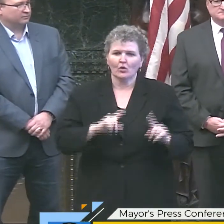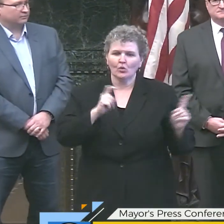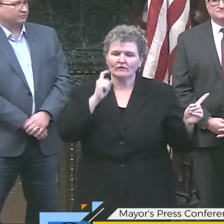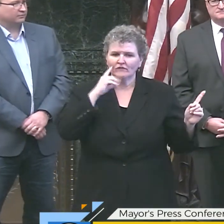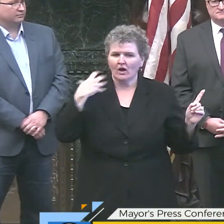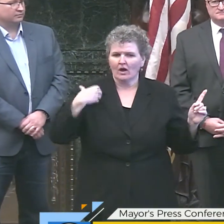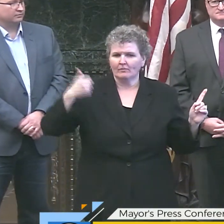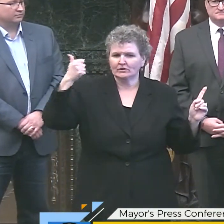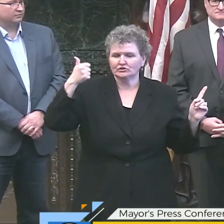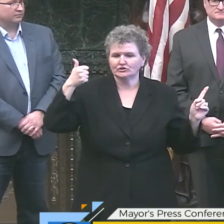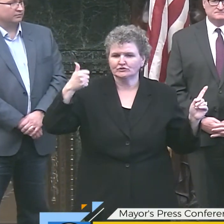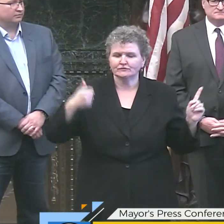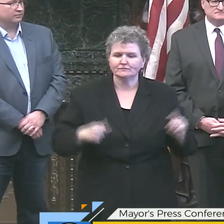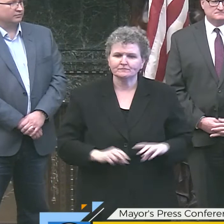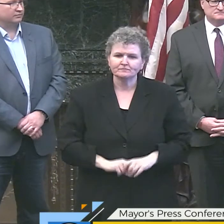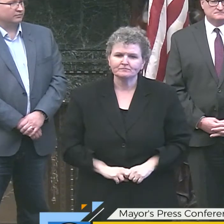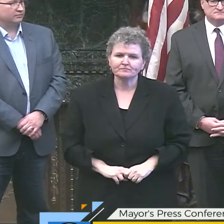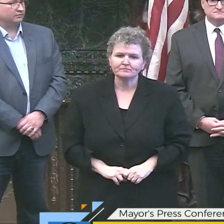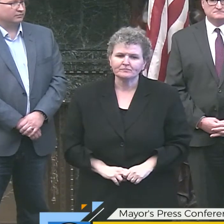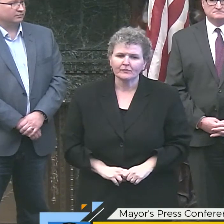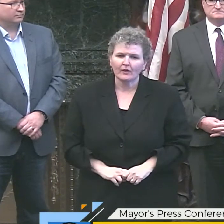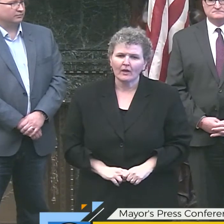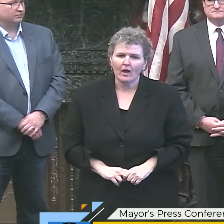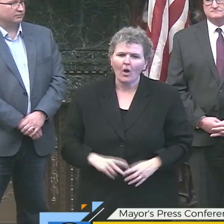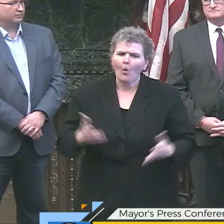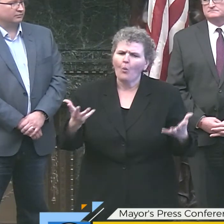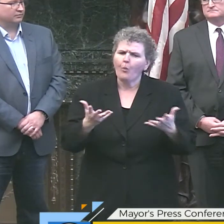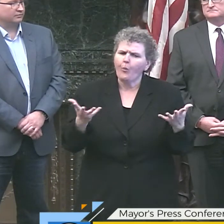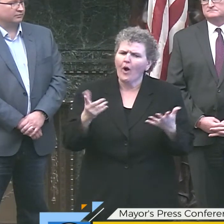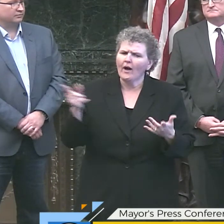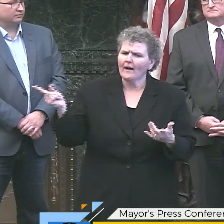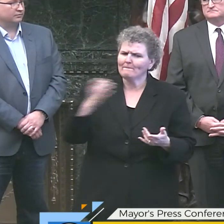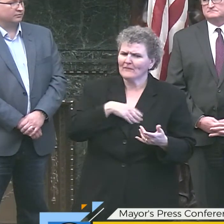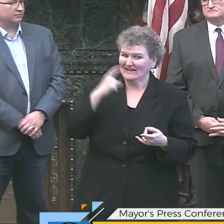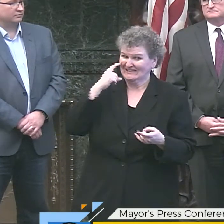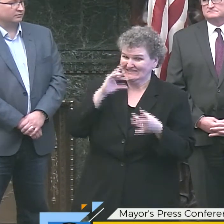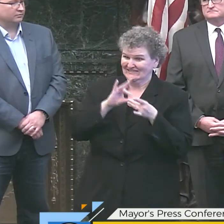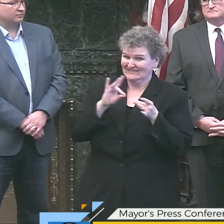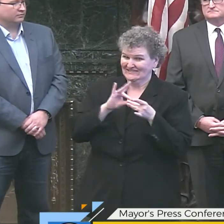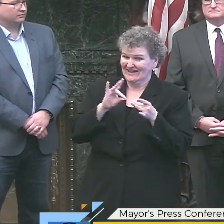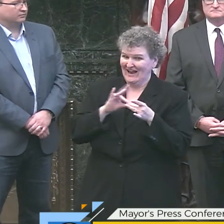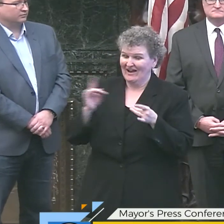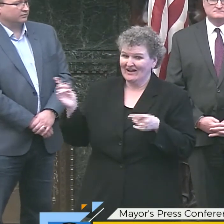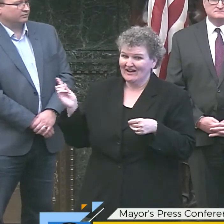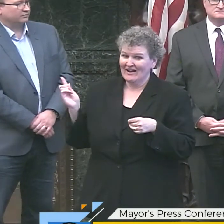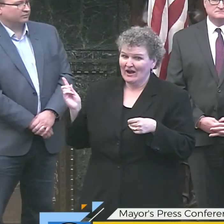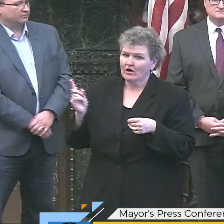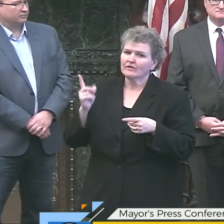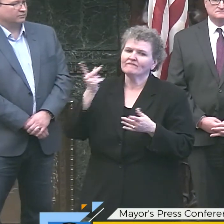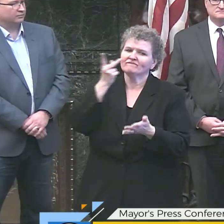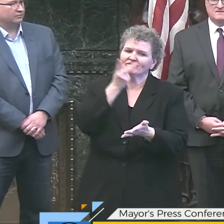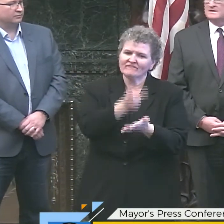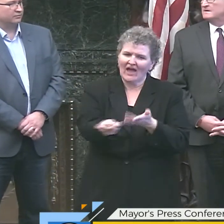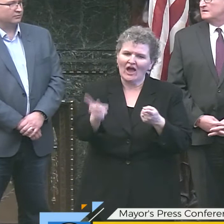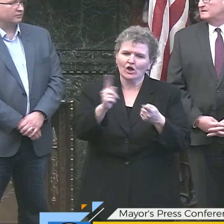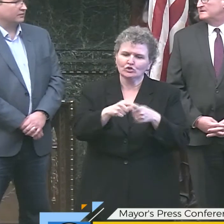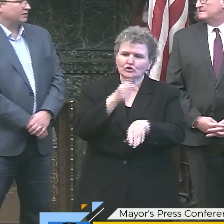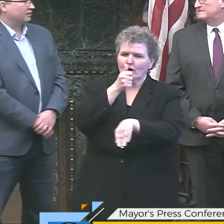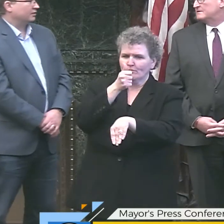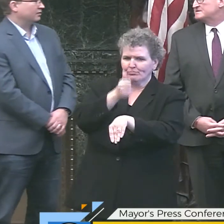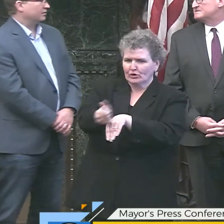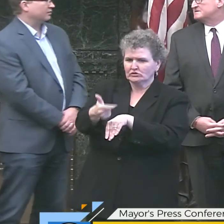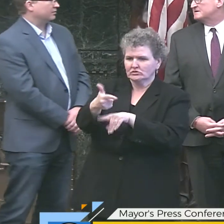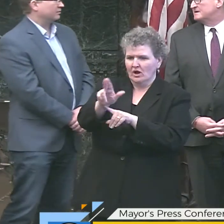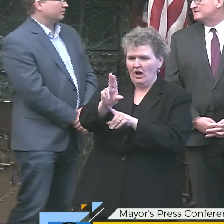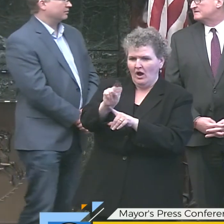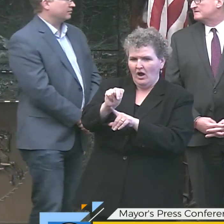Commissioner Outlaw, how is what Mayor Kenney now says is the failure to prosecute gun criminals, how